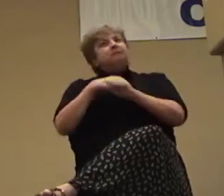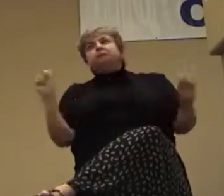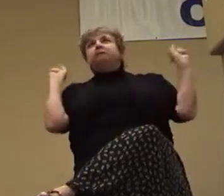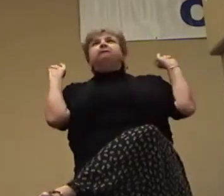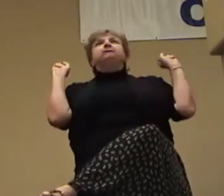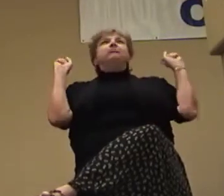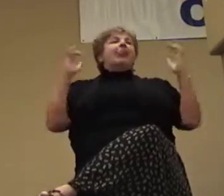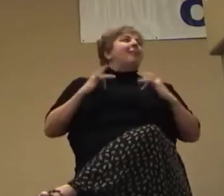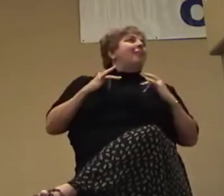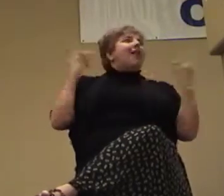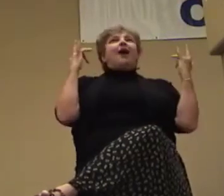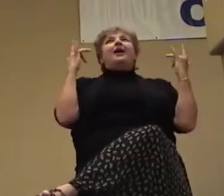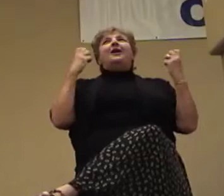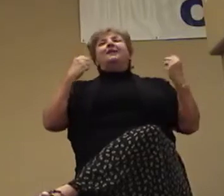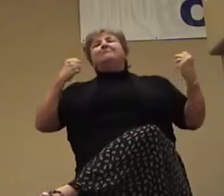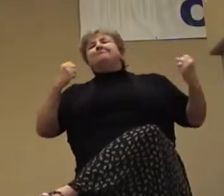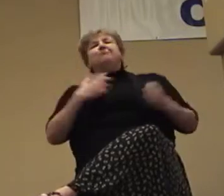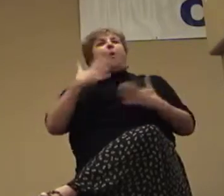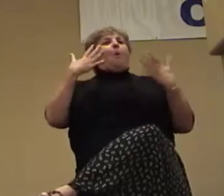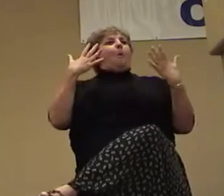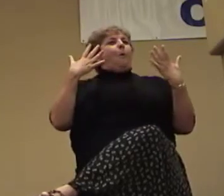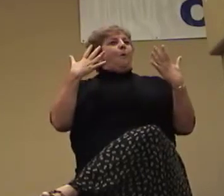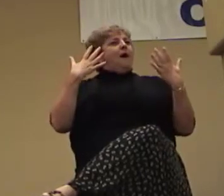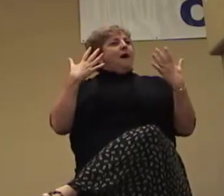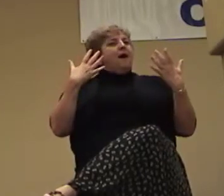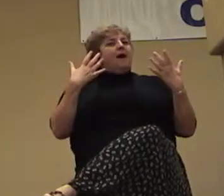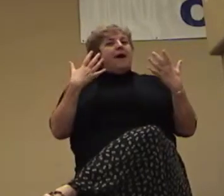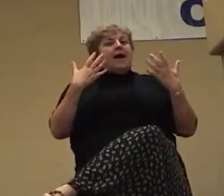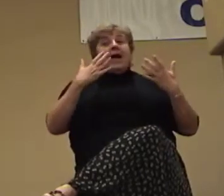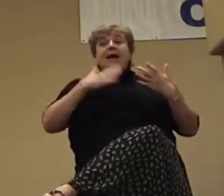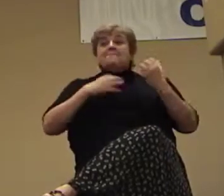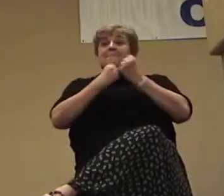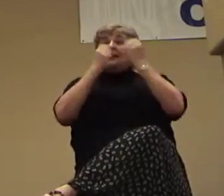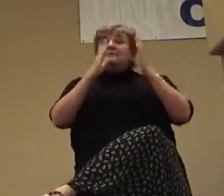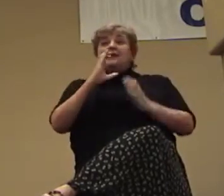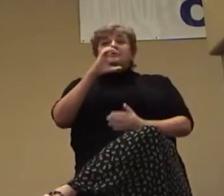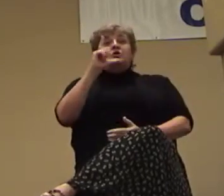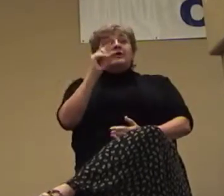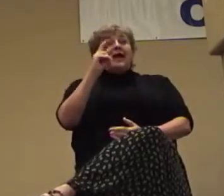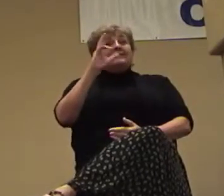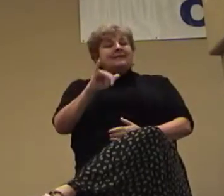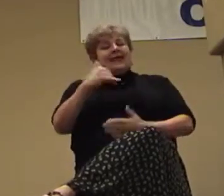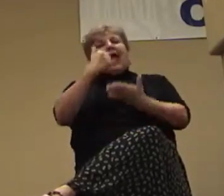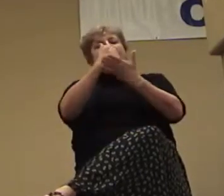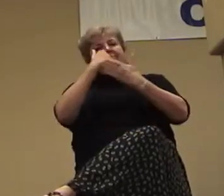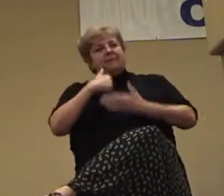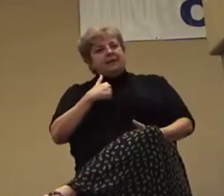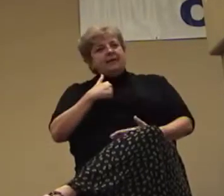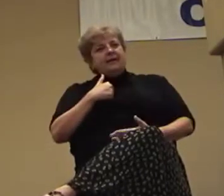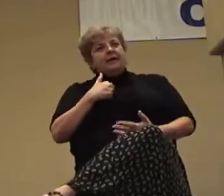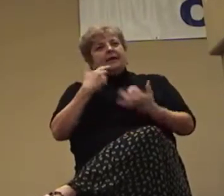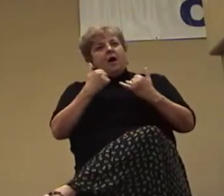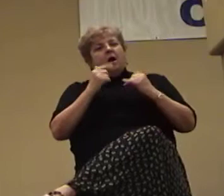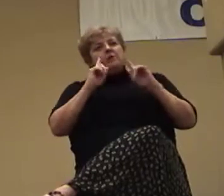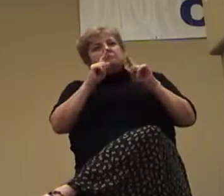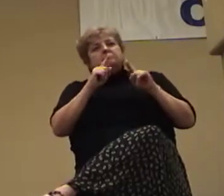spirit. You know, and my sponsor, Clancy, has helped me do that. I've been with him for almost 5 years now. I adore him. I can't say